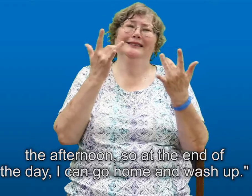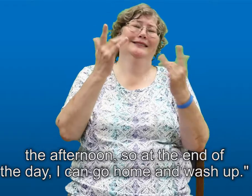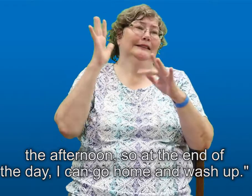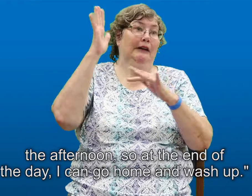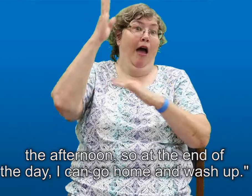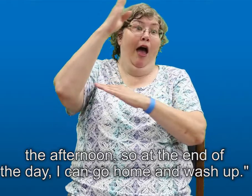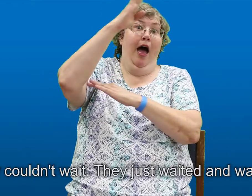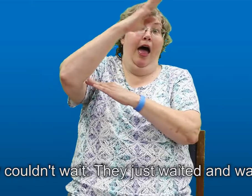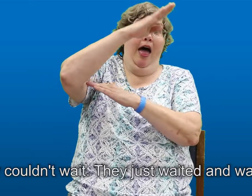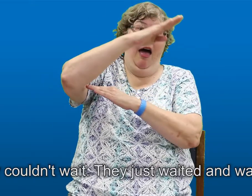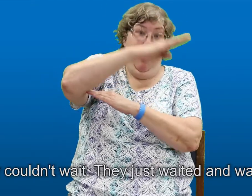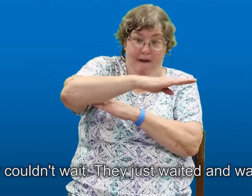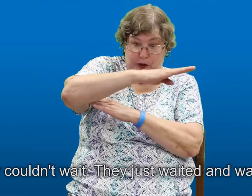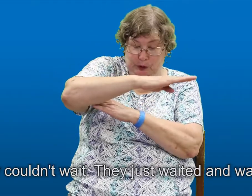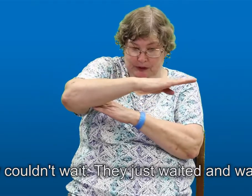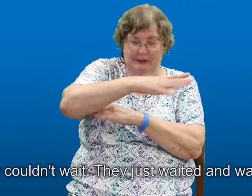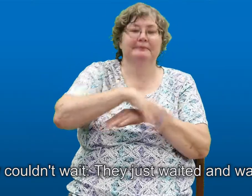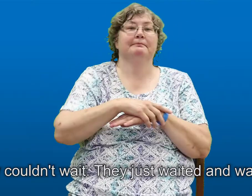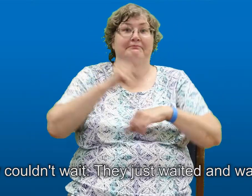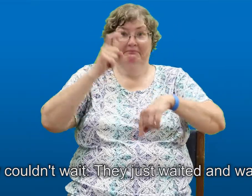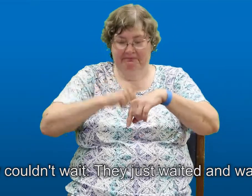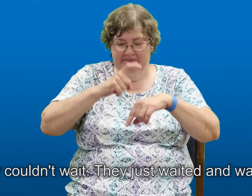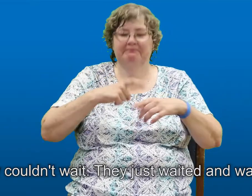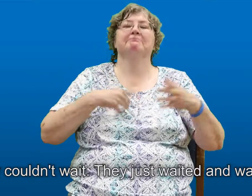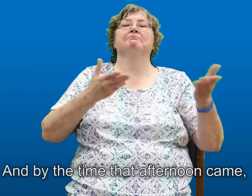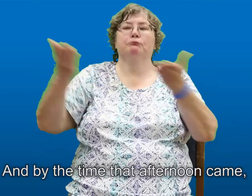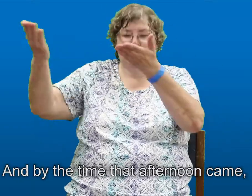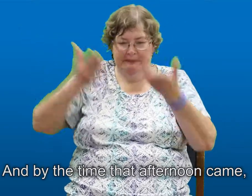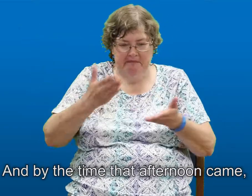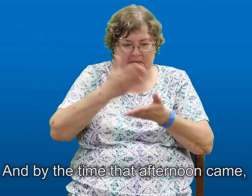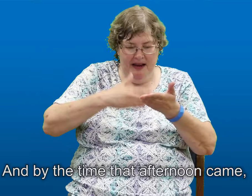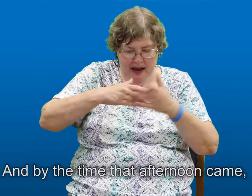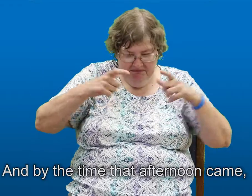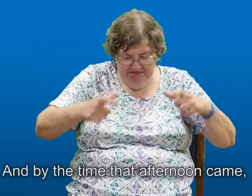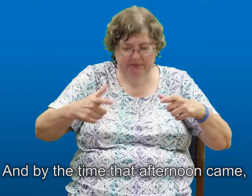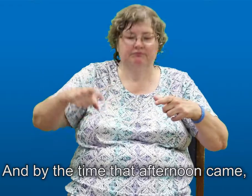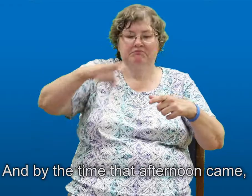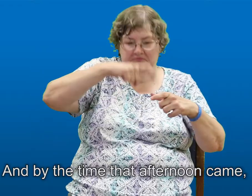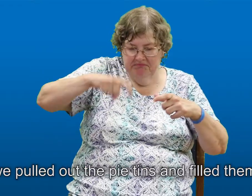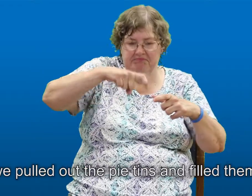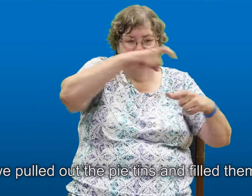push up. So they couldn't wait. They were just waiting and waited and waited. And by the time that afternoon came, we pulled out the